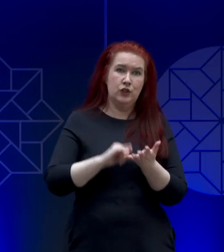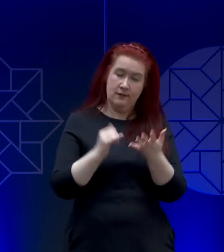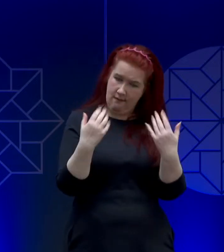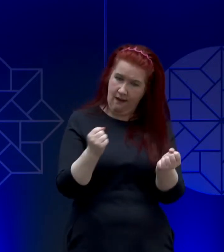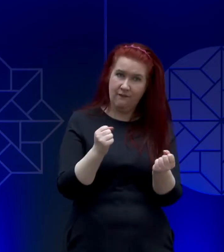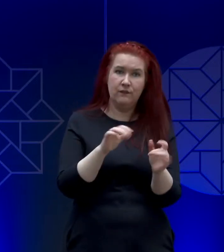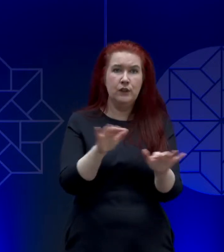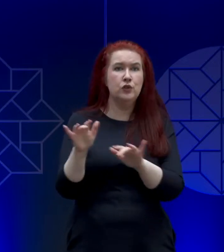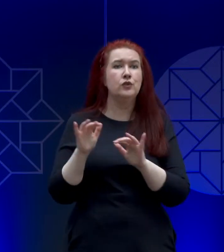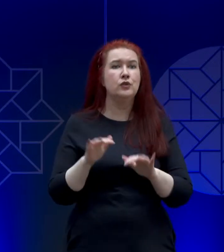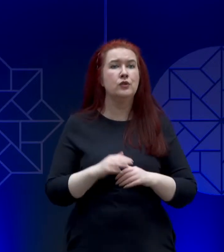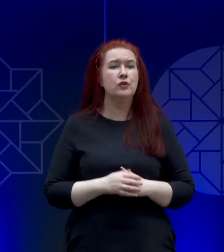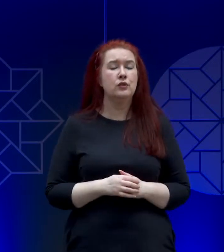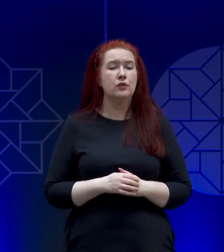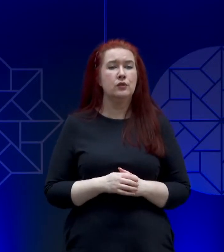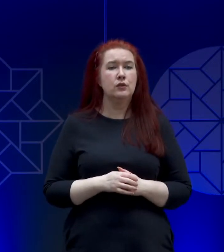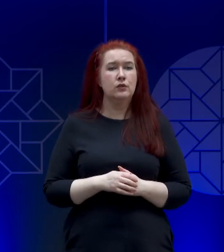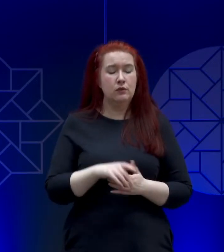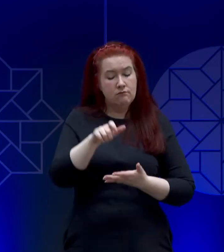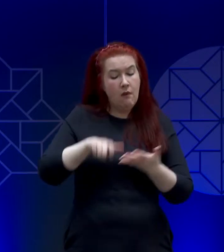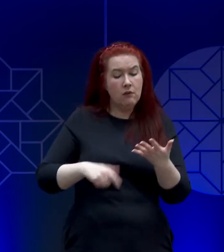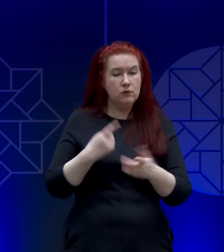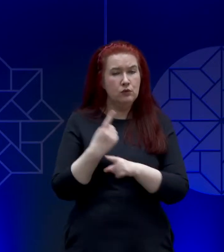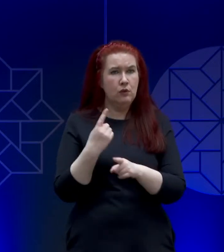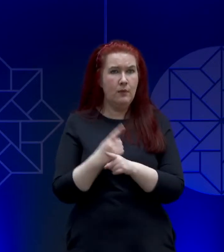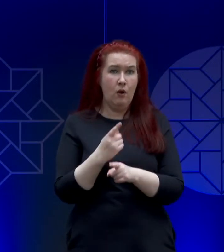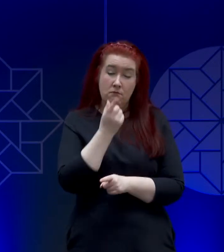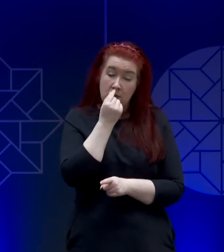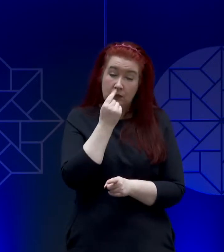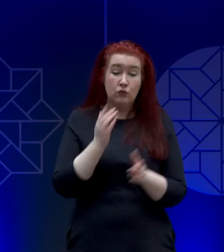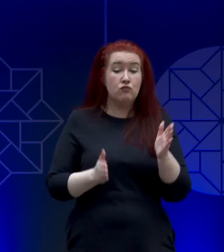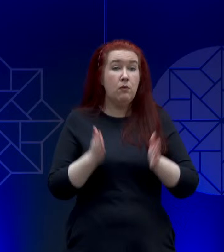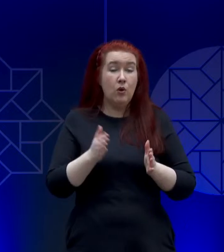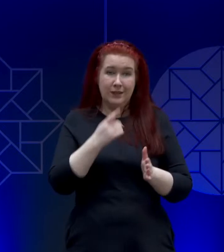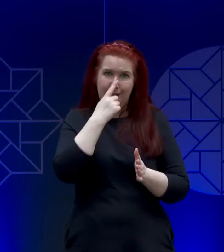Service. She spoke of the potential for robotics